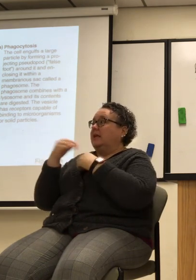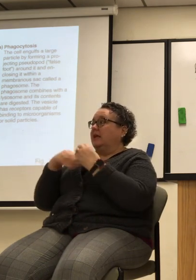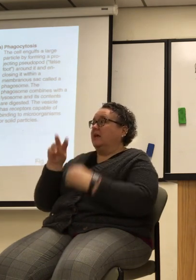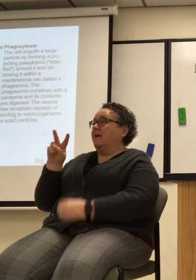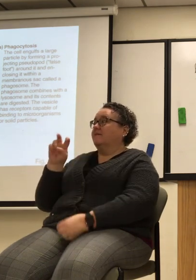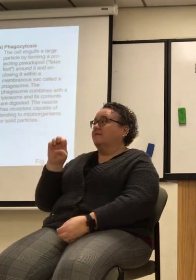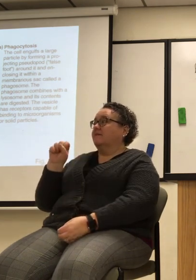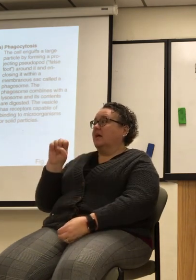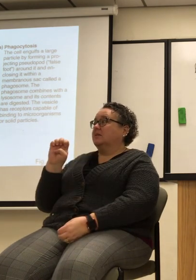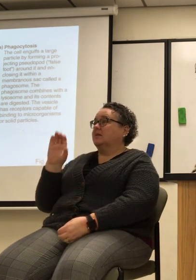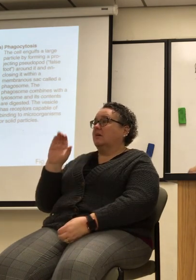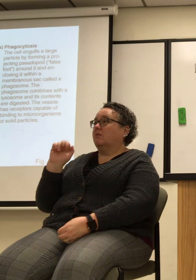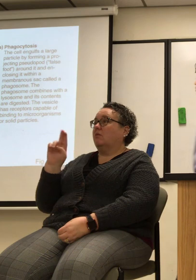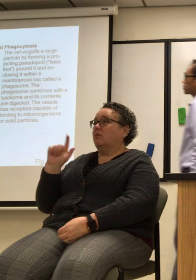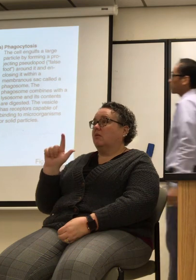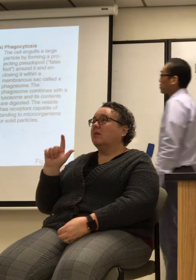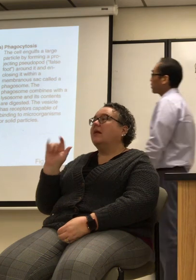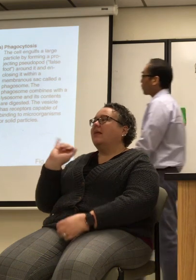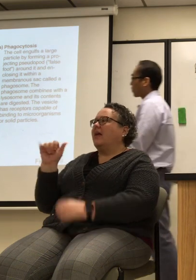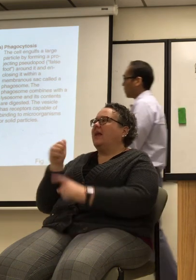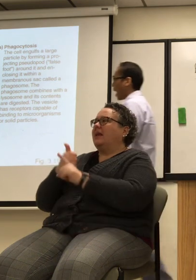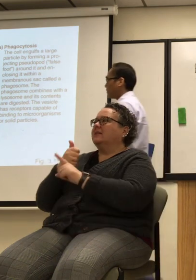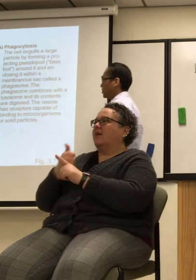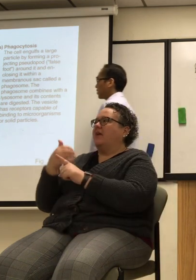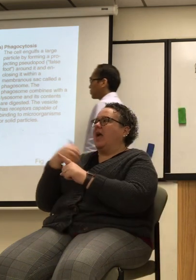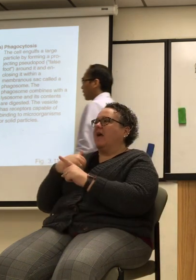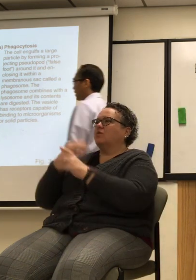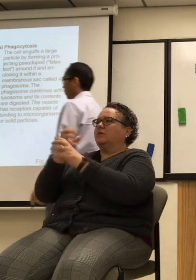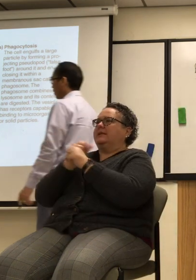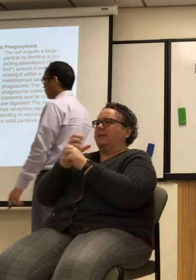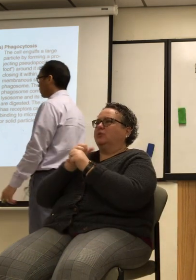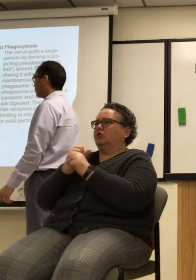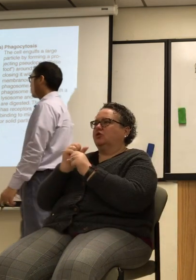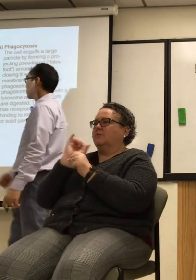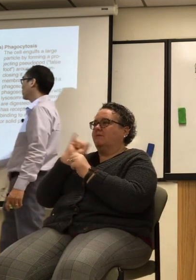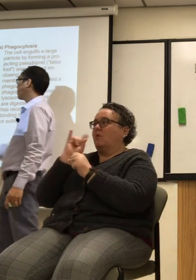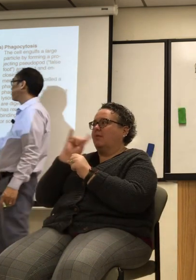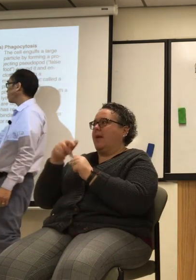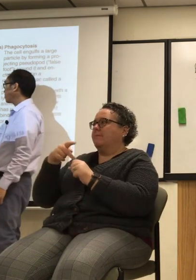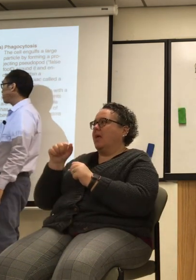vesicle contains receptors for the pathogen you're trying to get rid of.